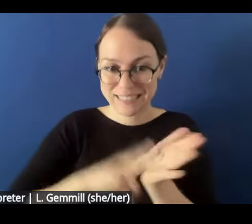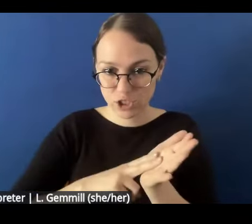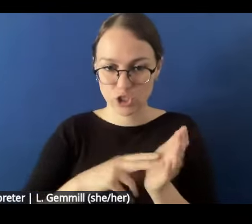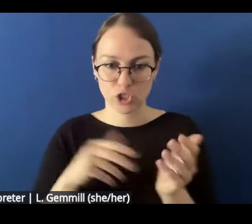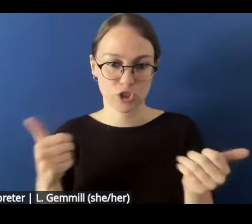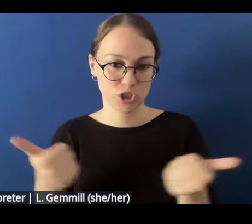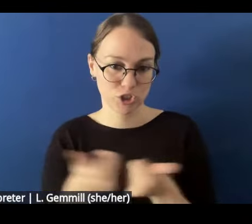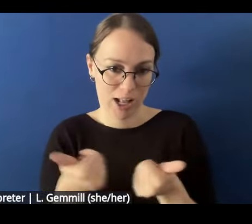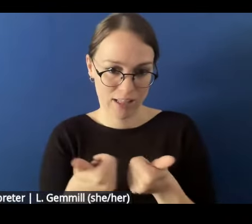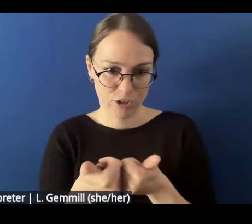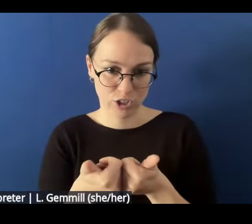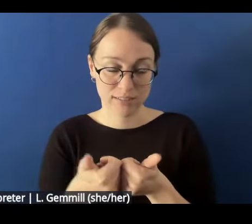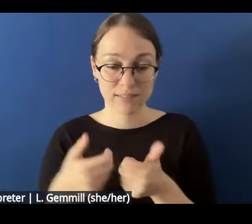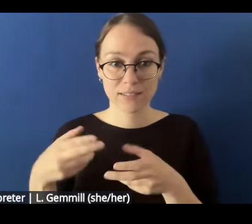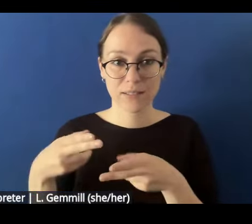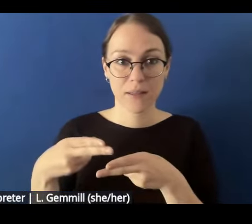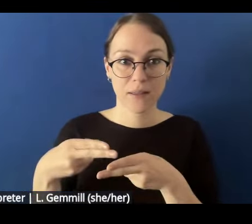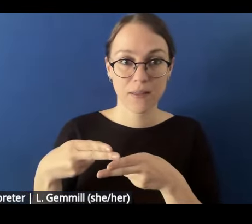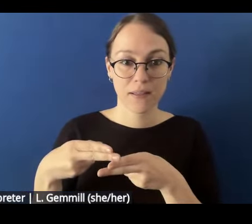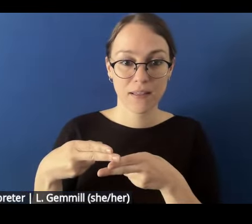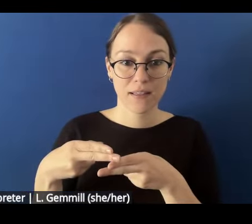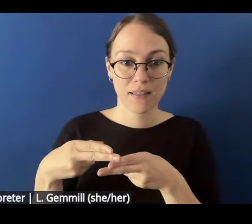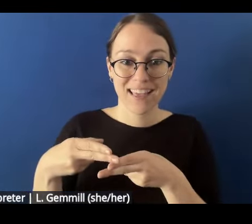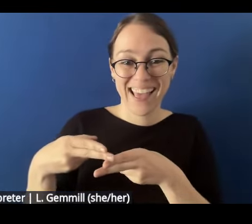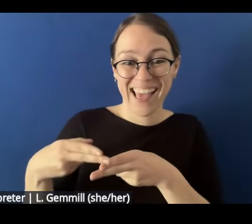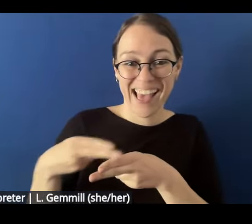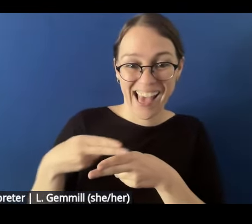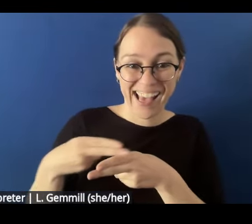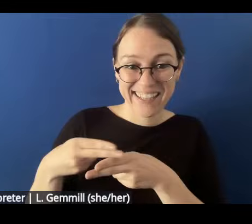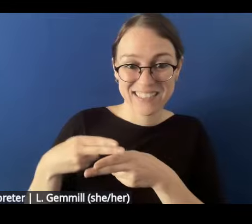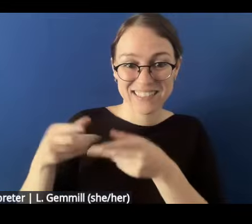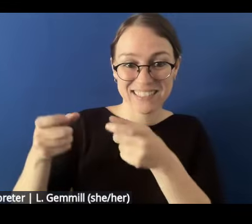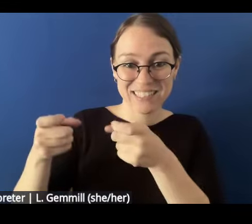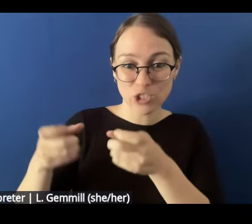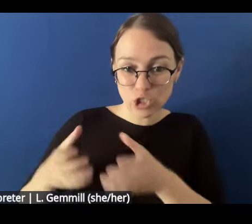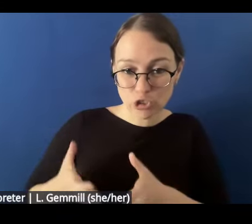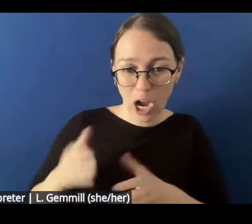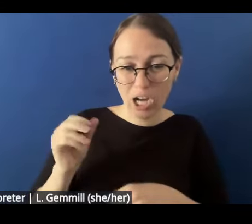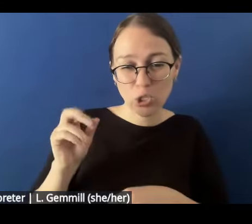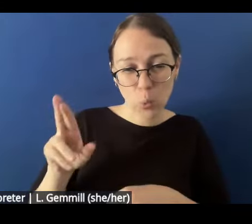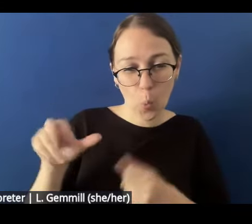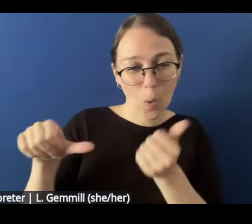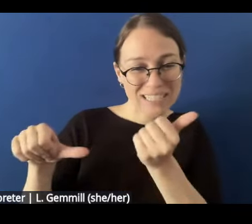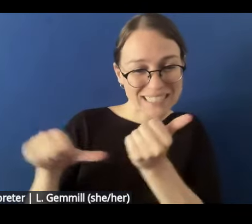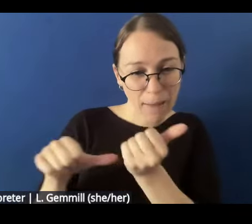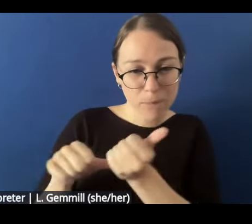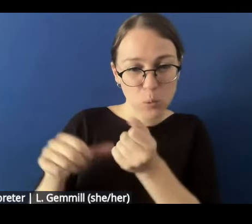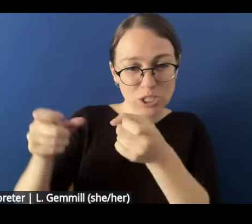you? Is he acting director or deputy director? Well, I think he's acting right now, aren't you? So my